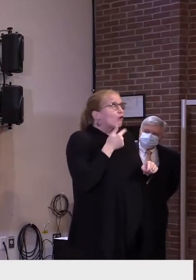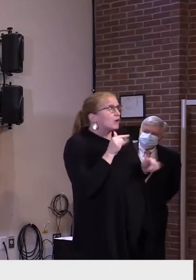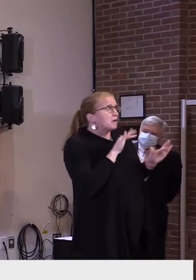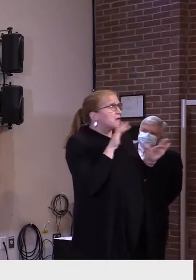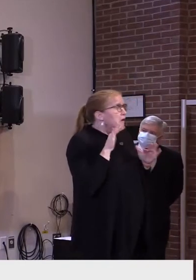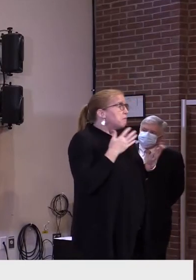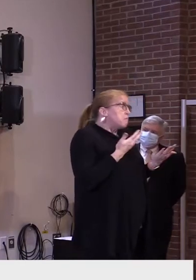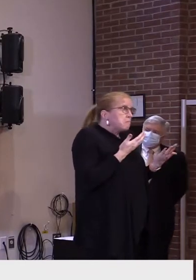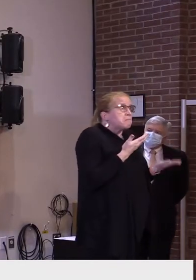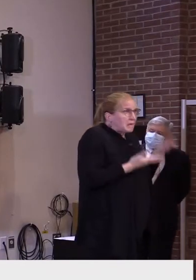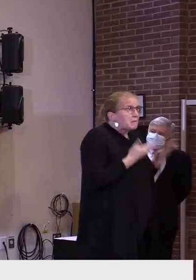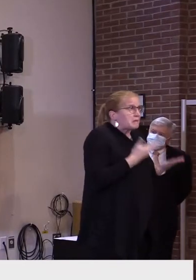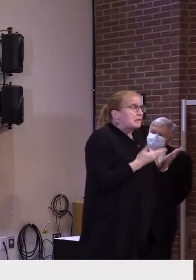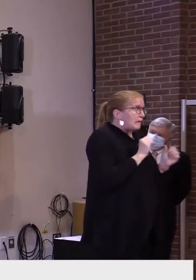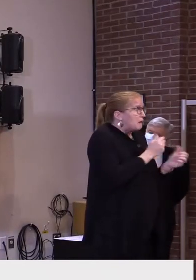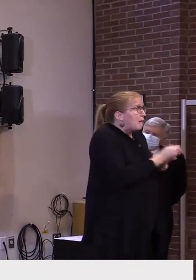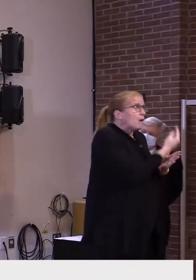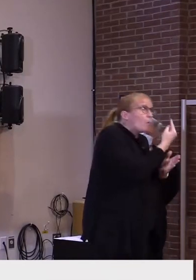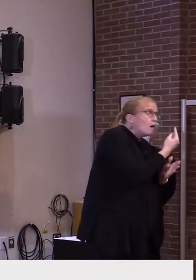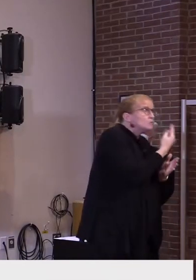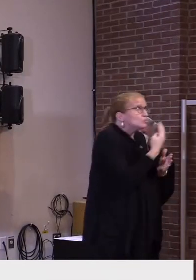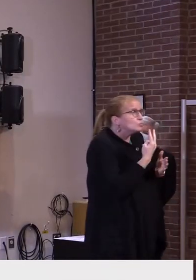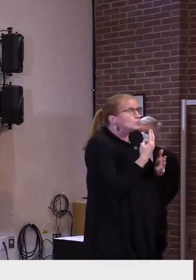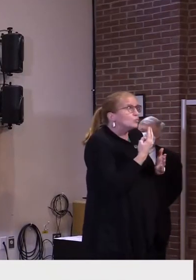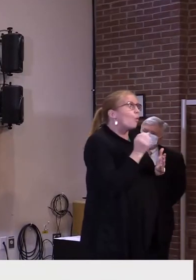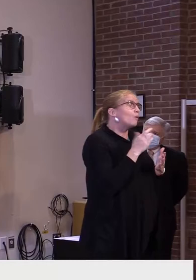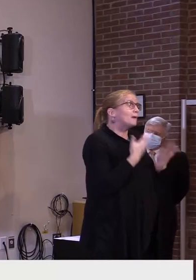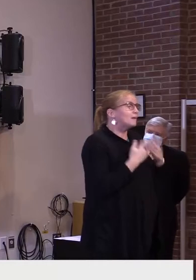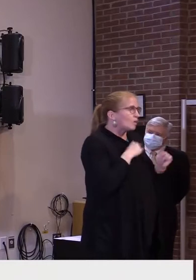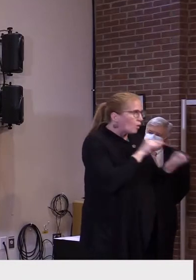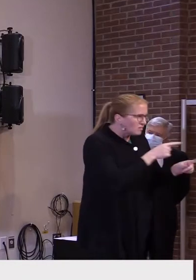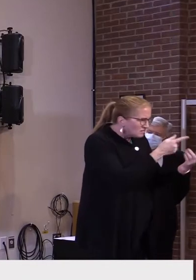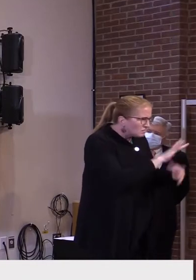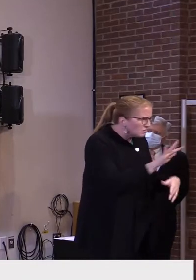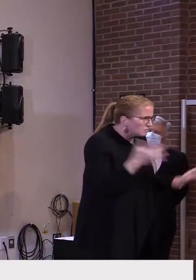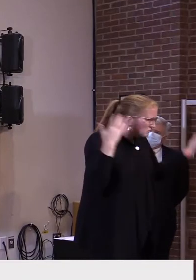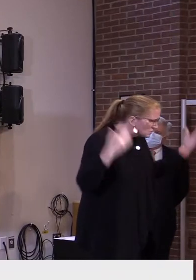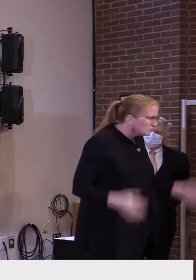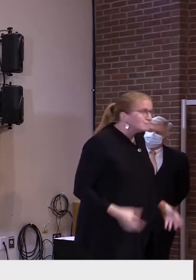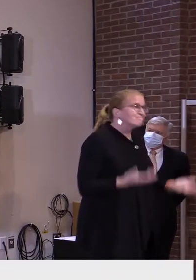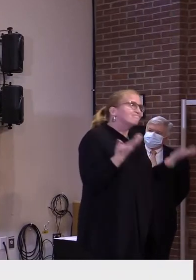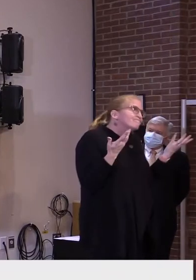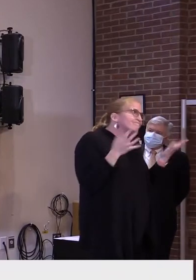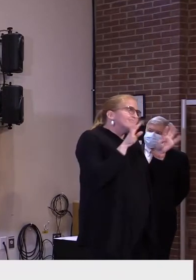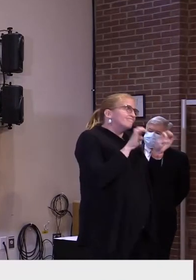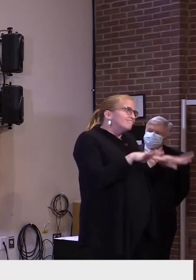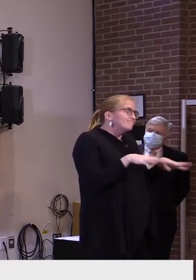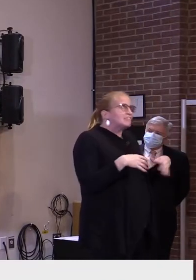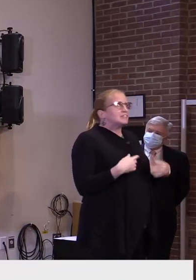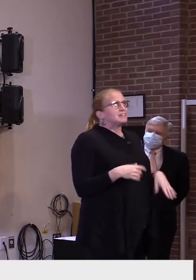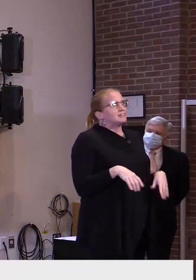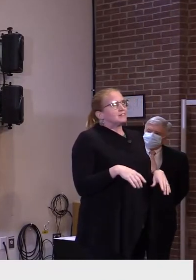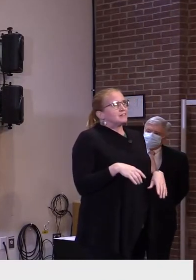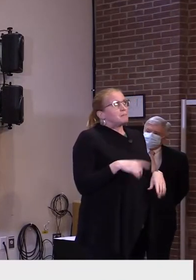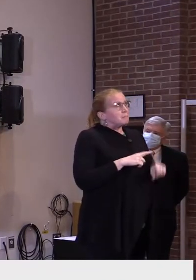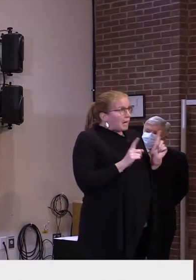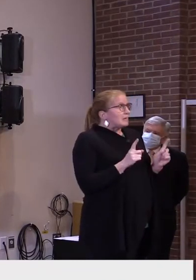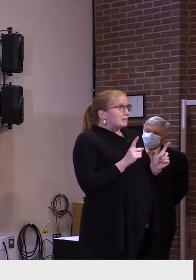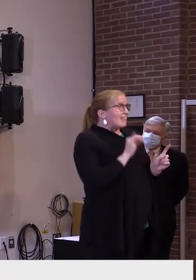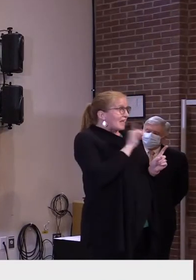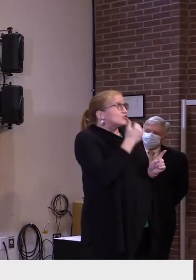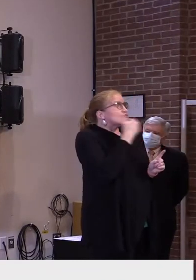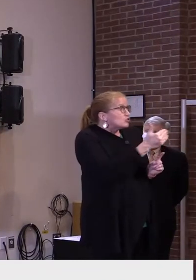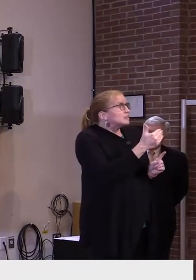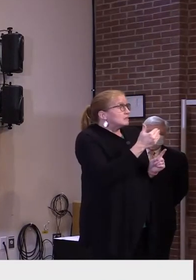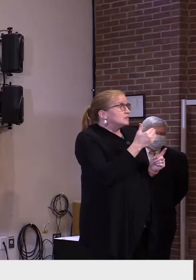those are challenges right now that exist. But having said that, it is still a strategy people can use in